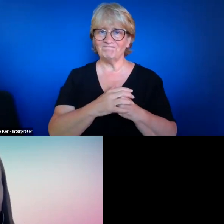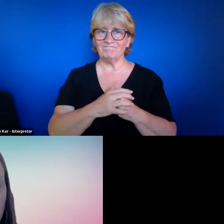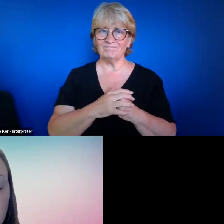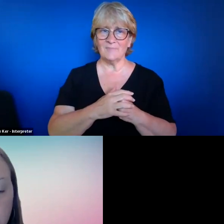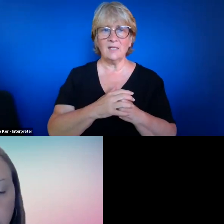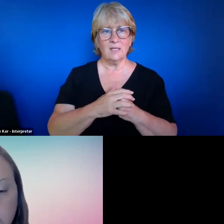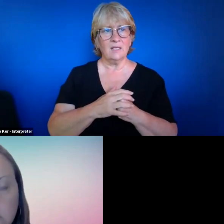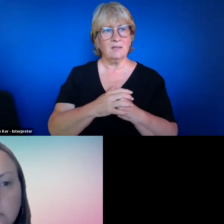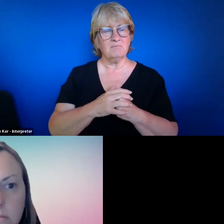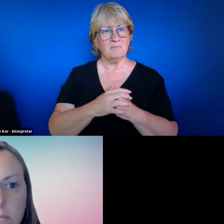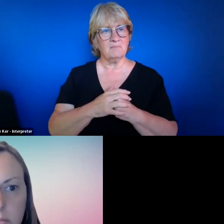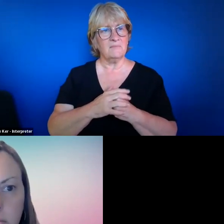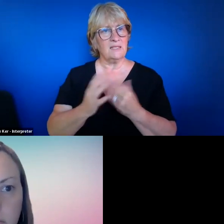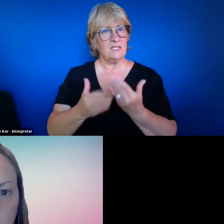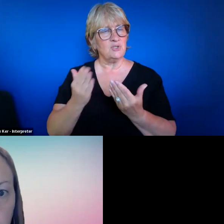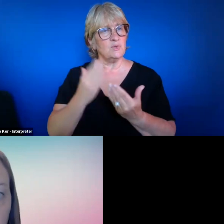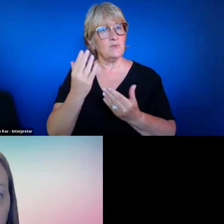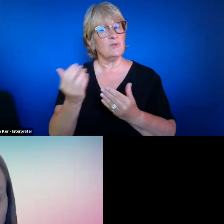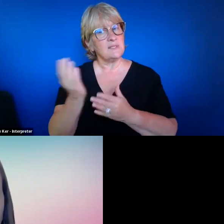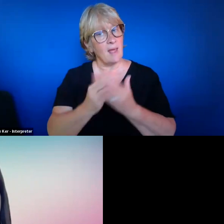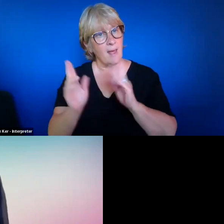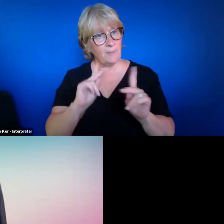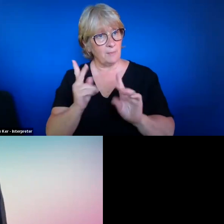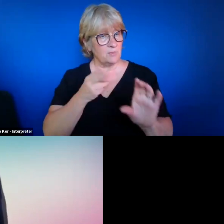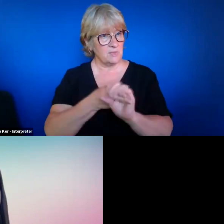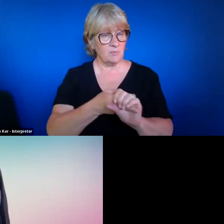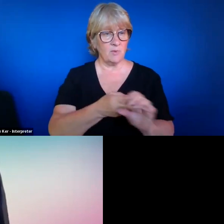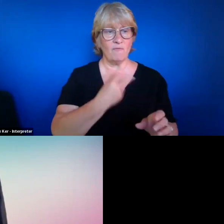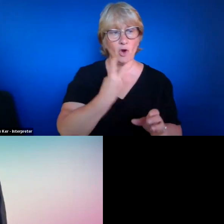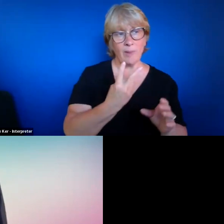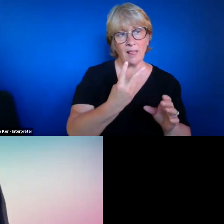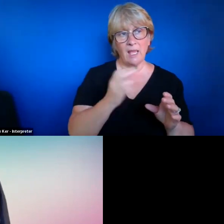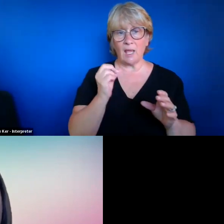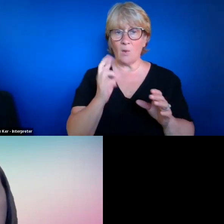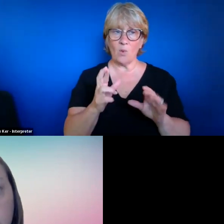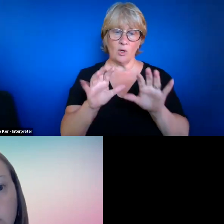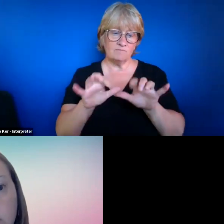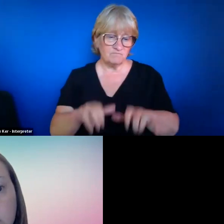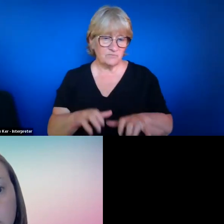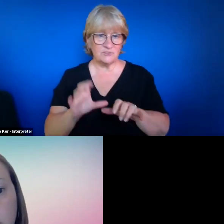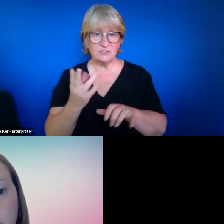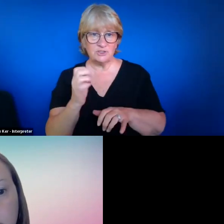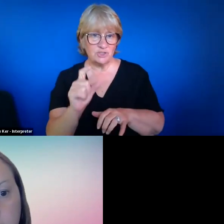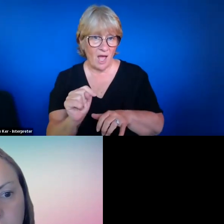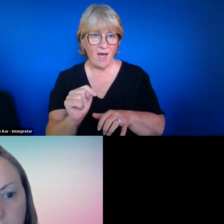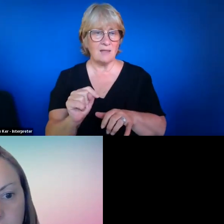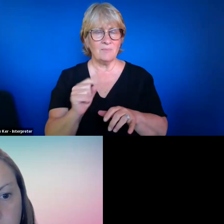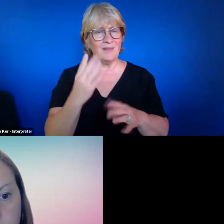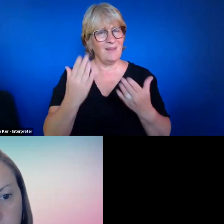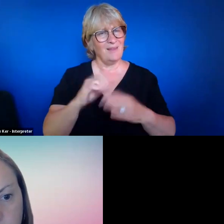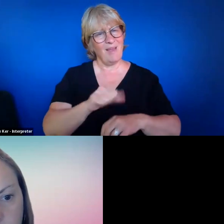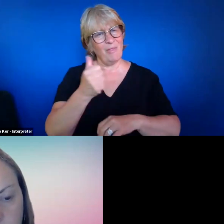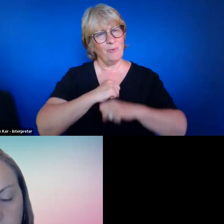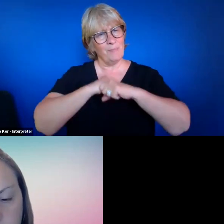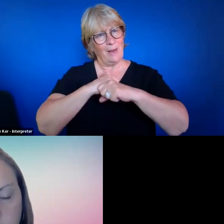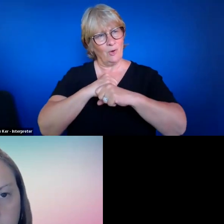intuitive for some people to participate in, whether verbally or in the chat, but there may be other barriers or reasons